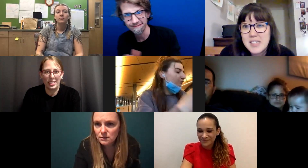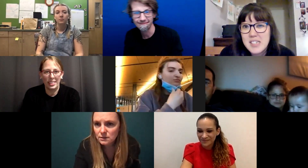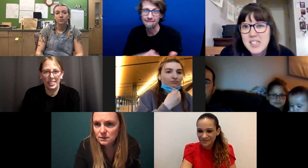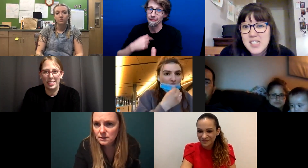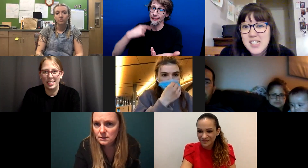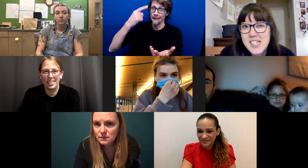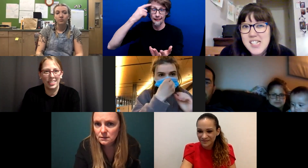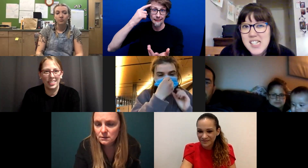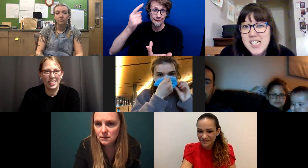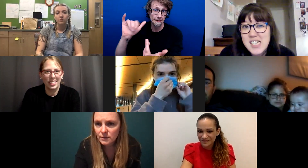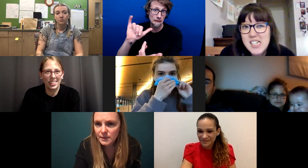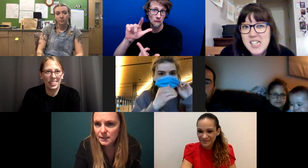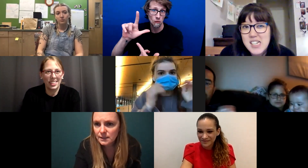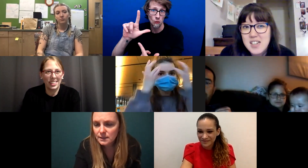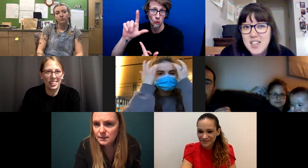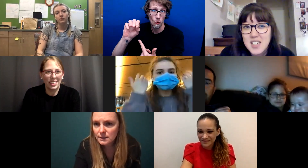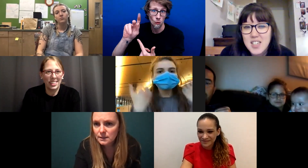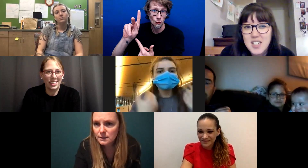yeah.